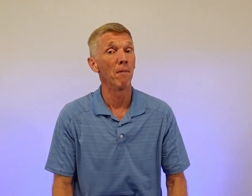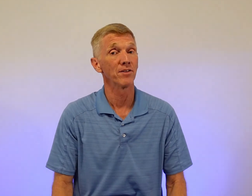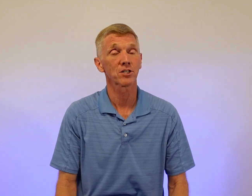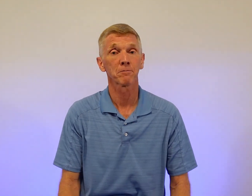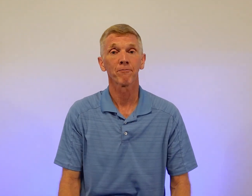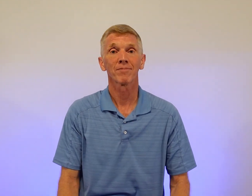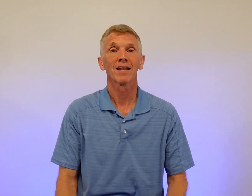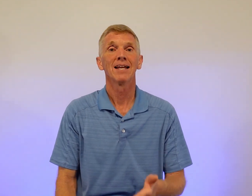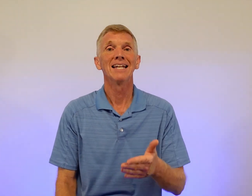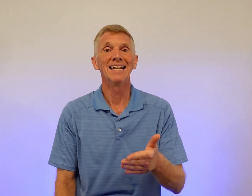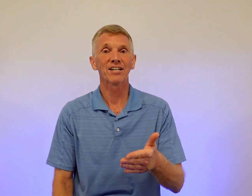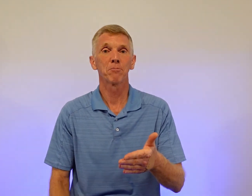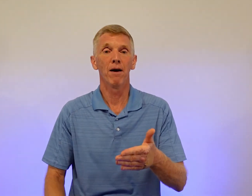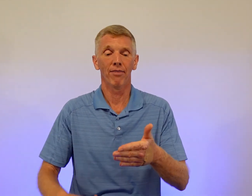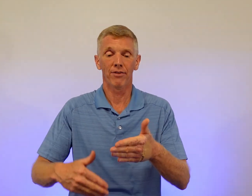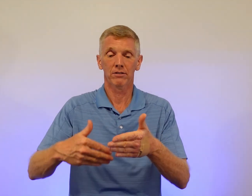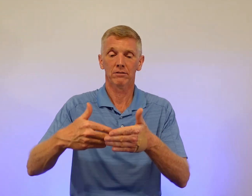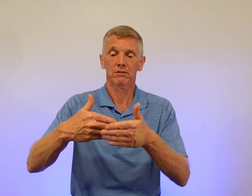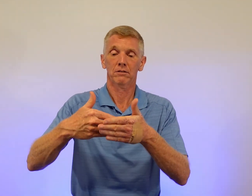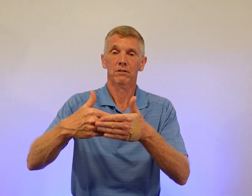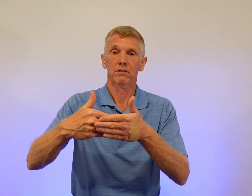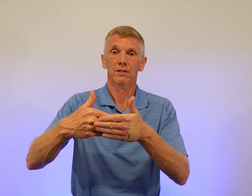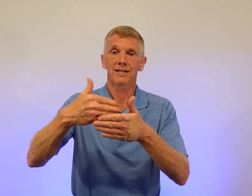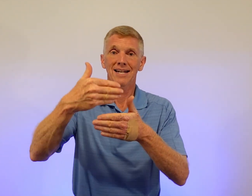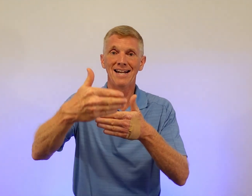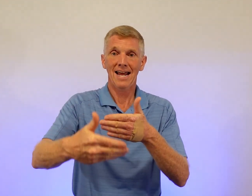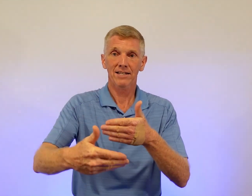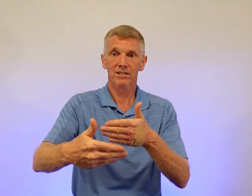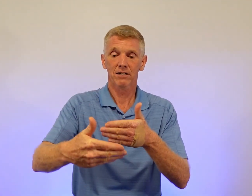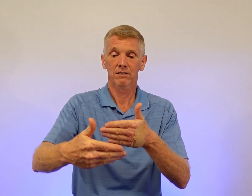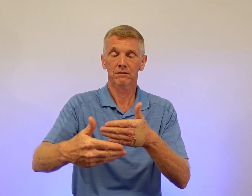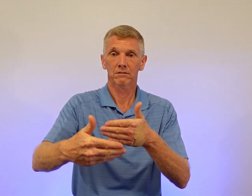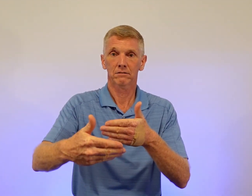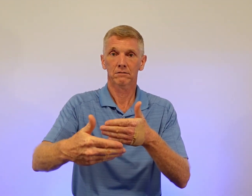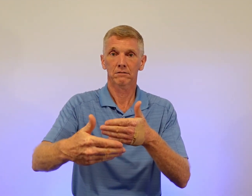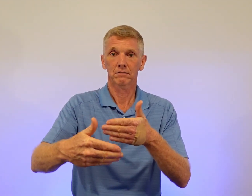months? Next month. Next